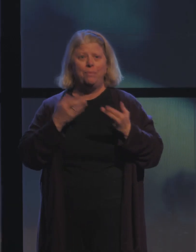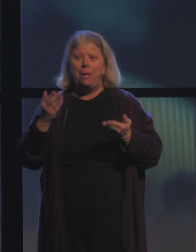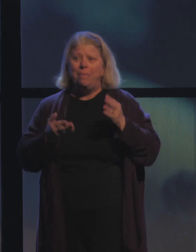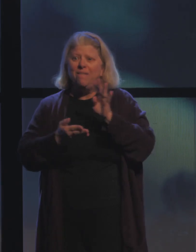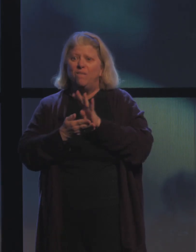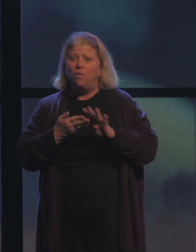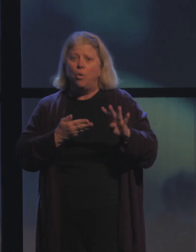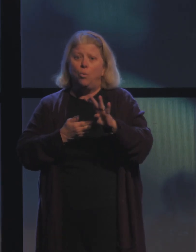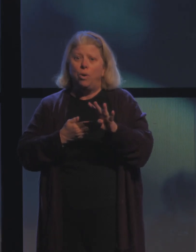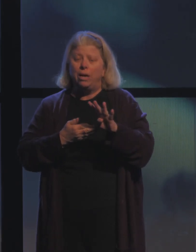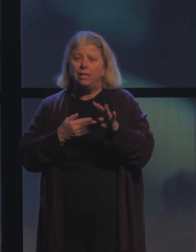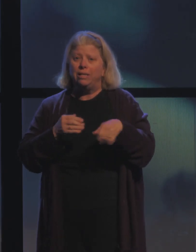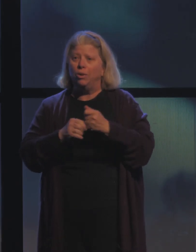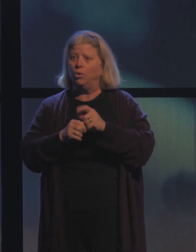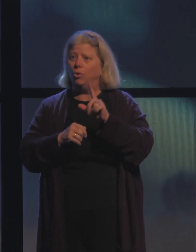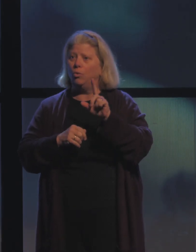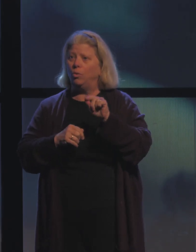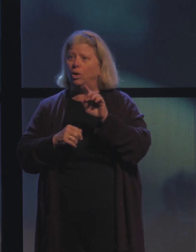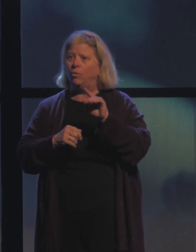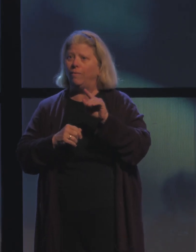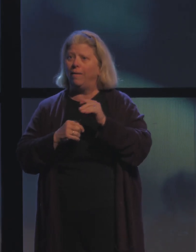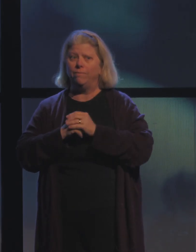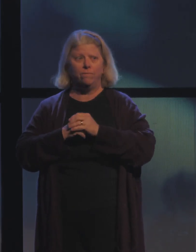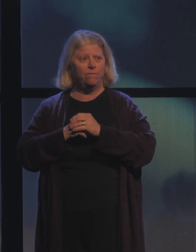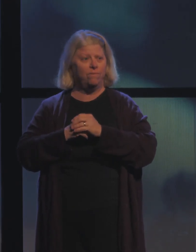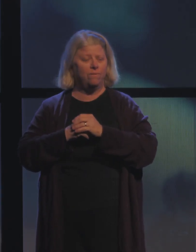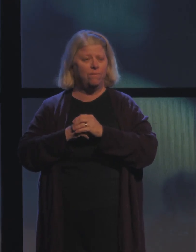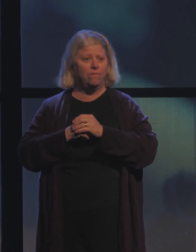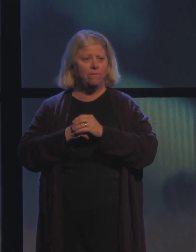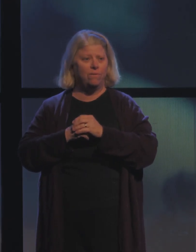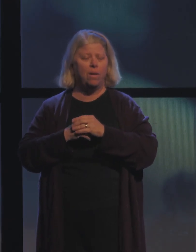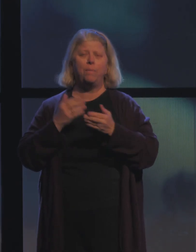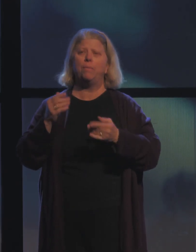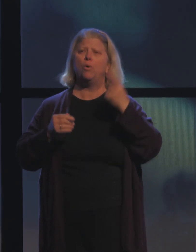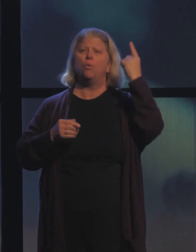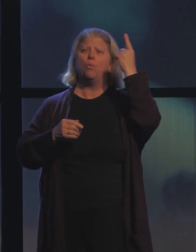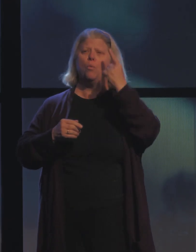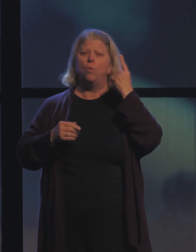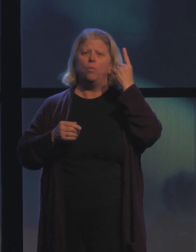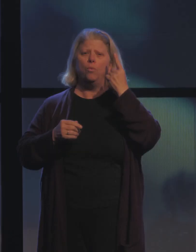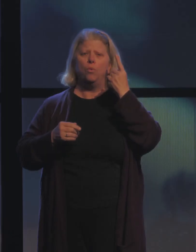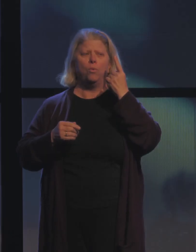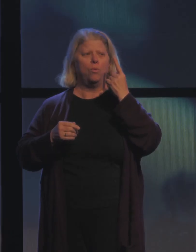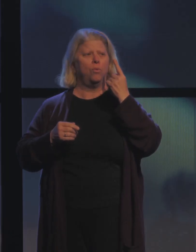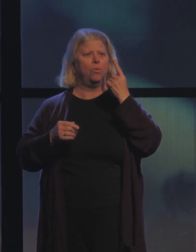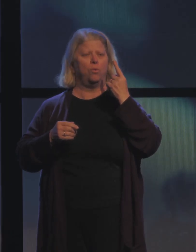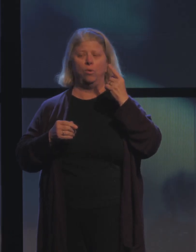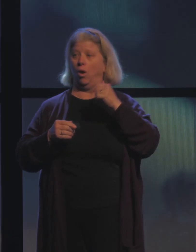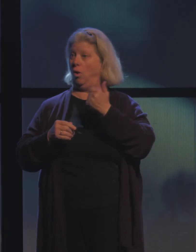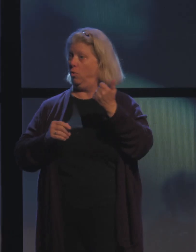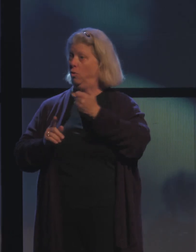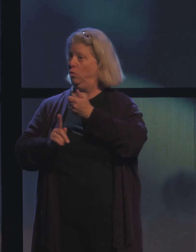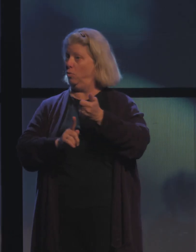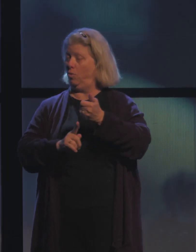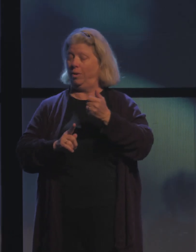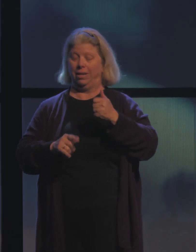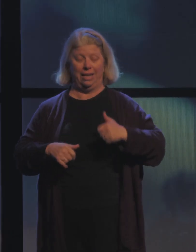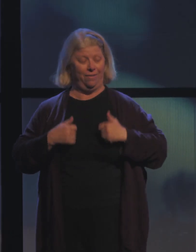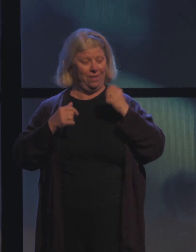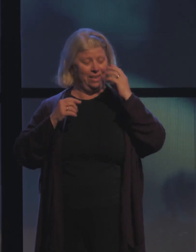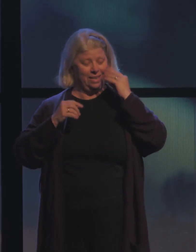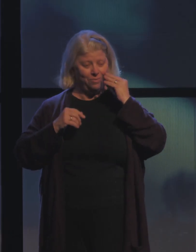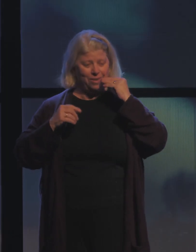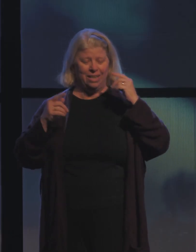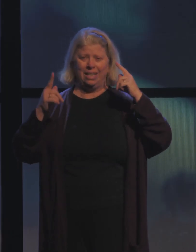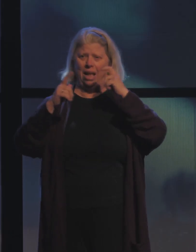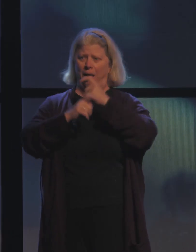4 weeks of 2025. So if you're maybe wondering, outside of your own lived experience, the